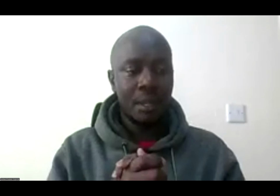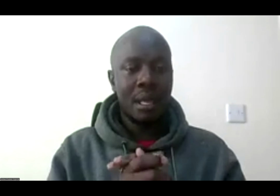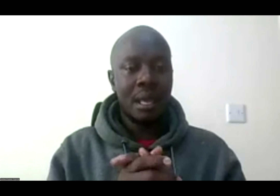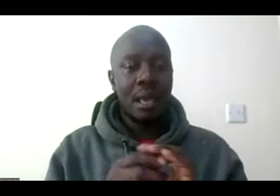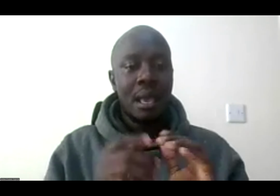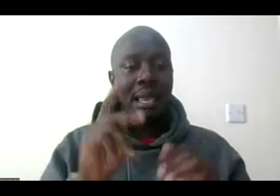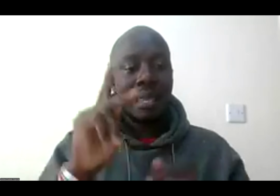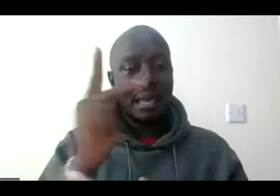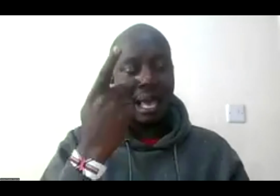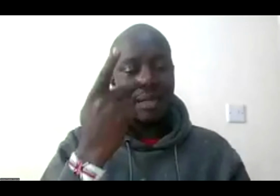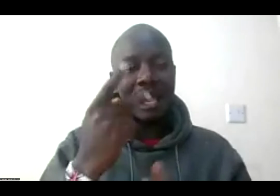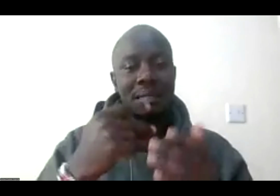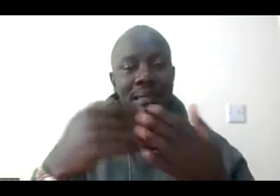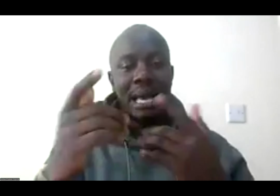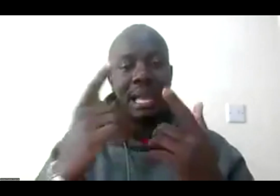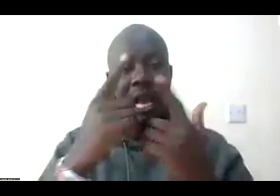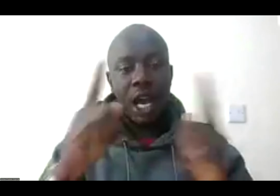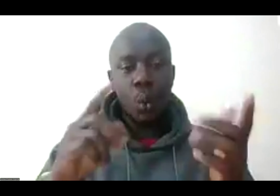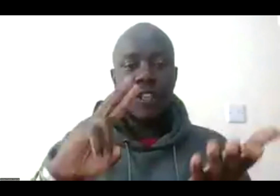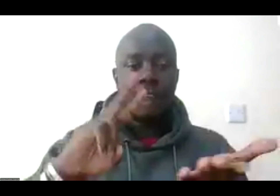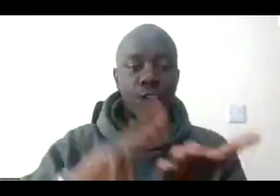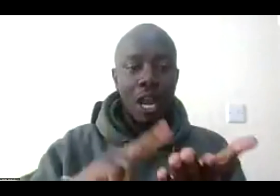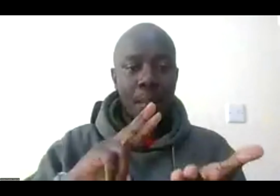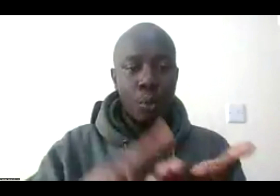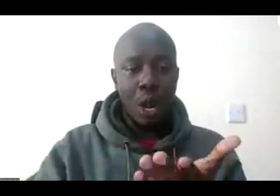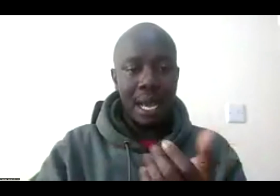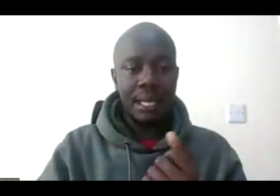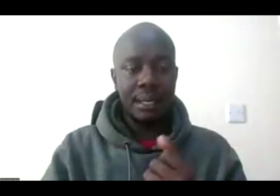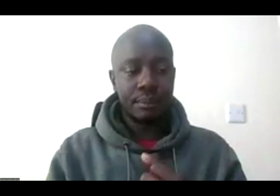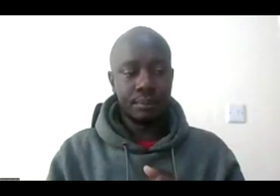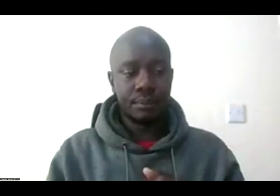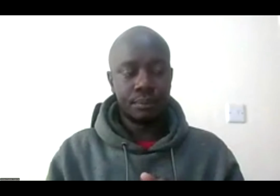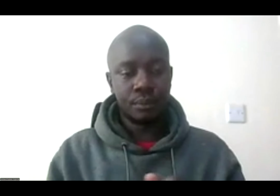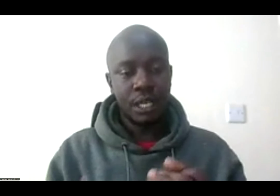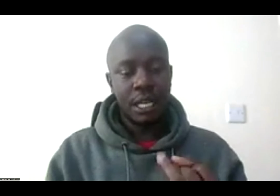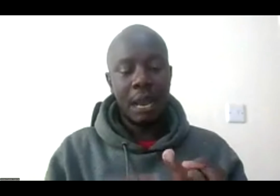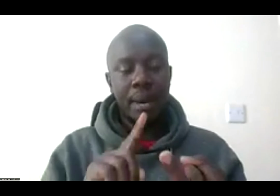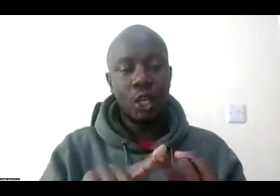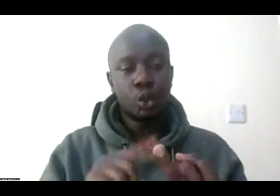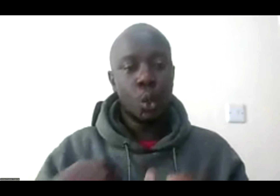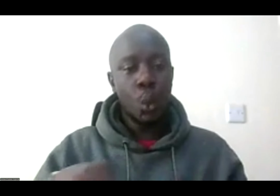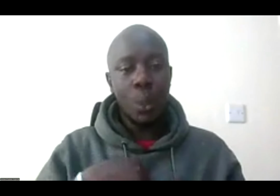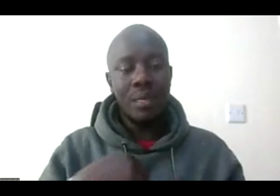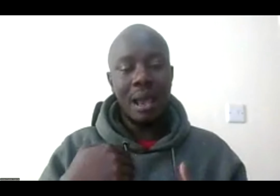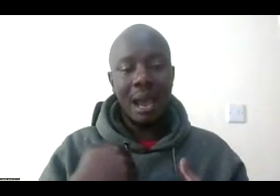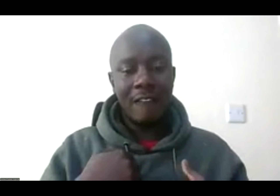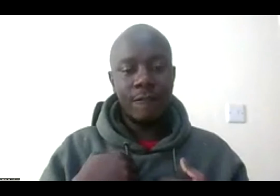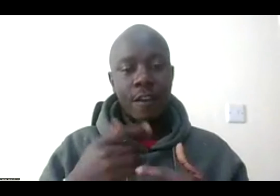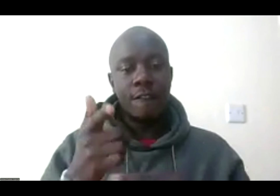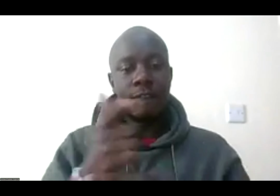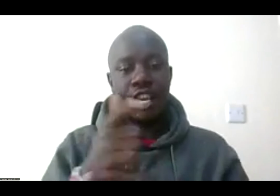Where do we get our data from? Our data is derived from Kenya Sign Language